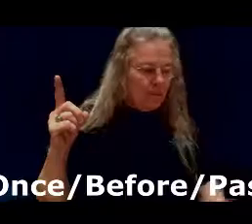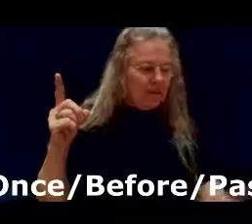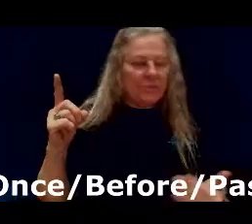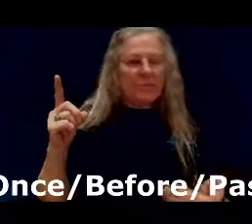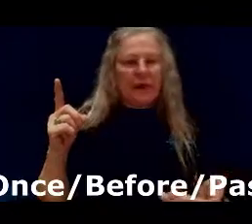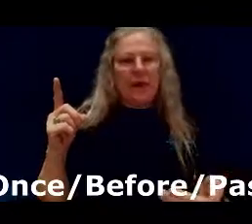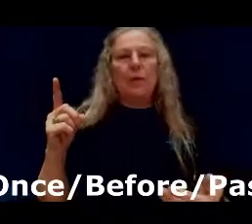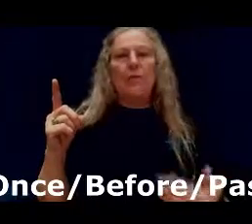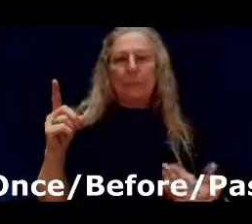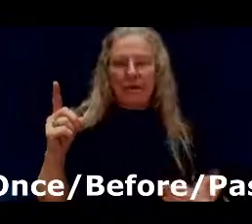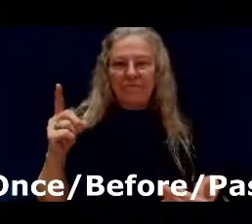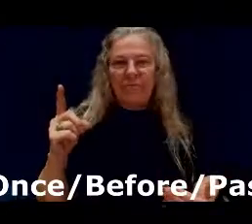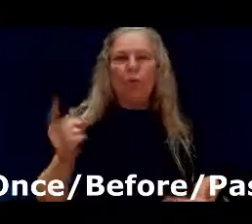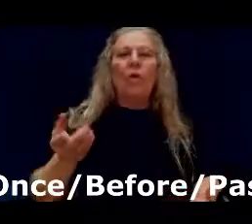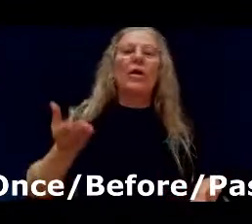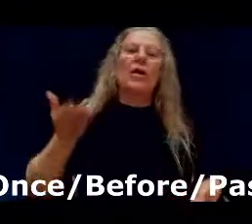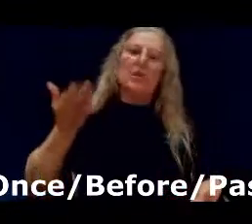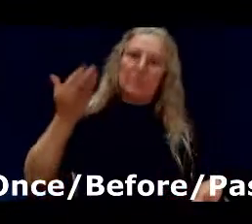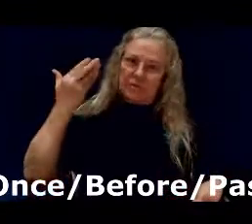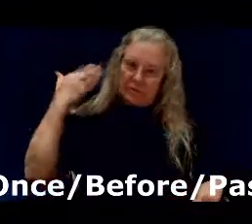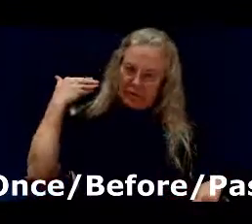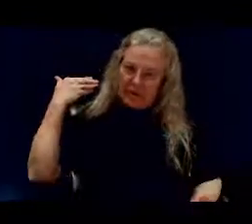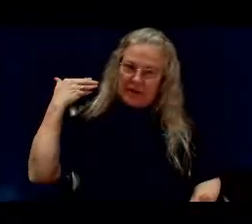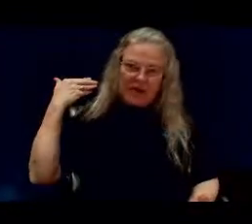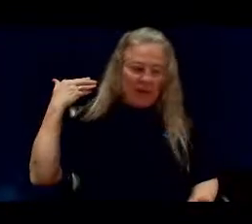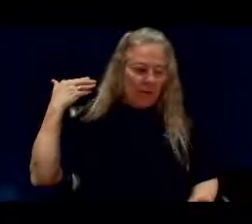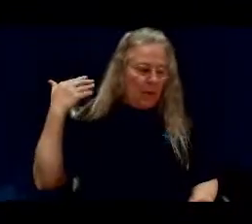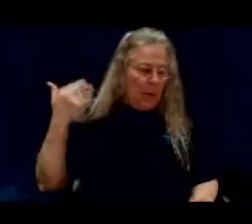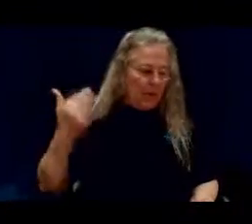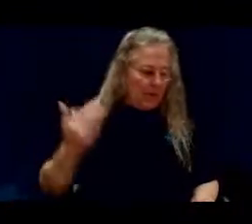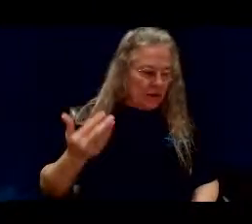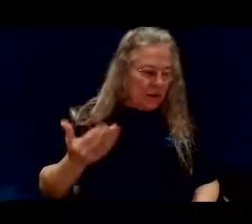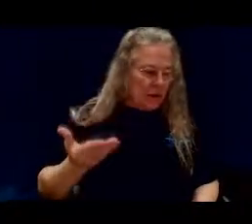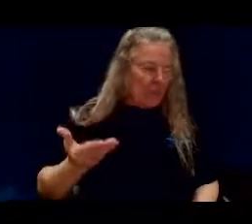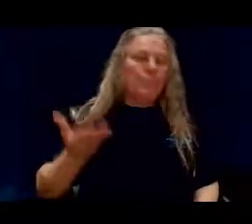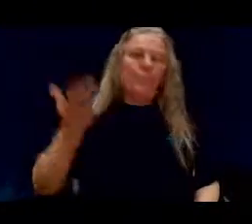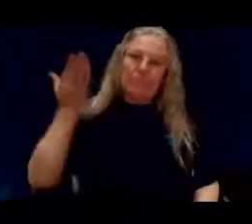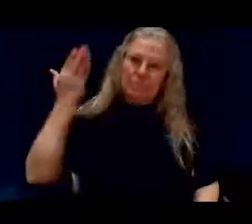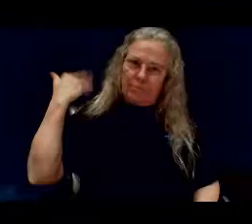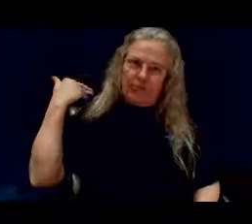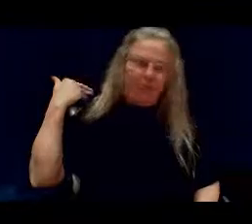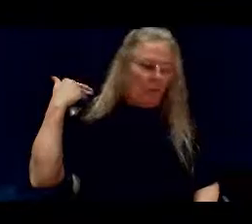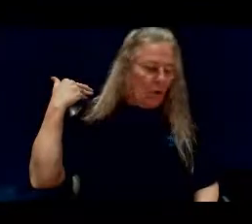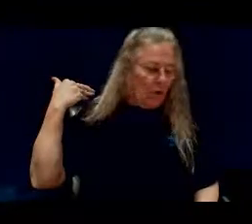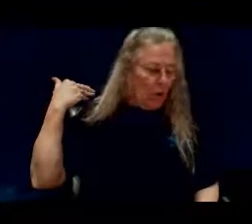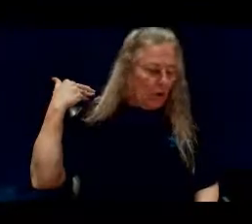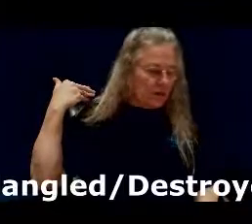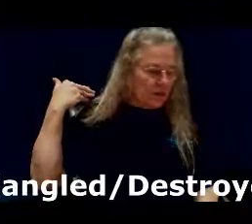This meaning before. So that's in the past. Before, once.